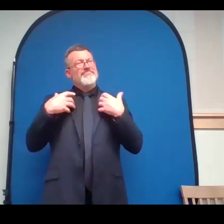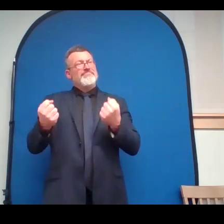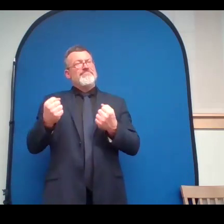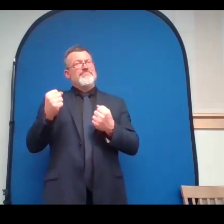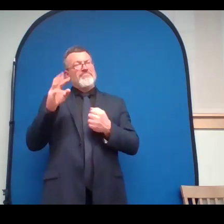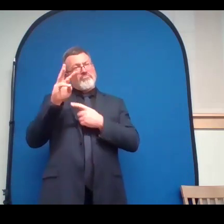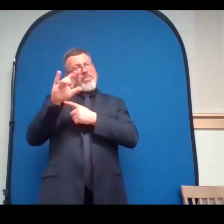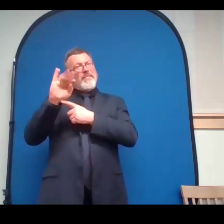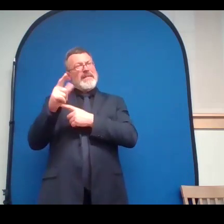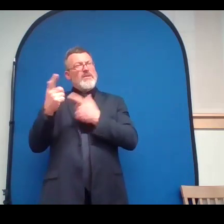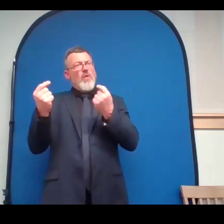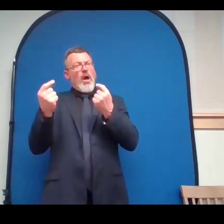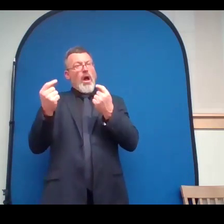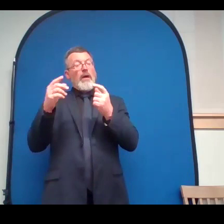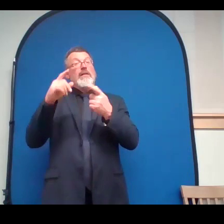plan. And then